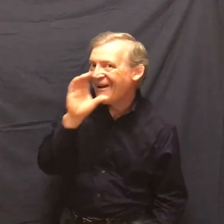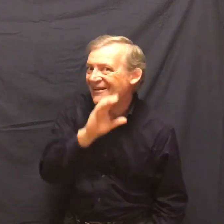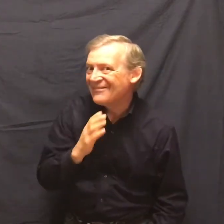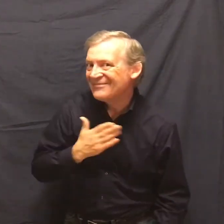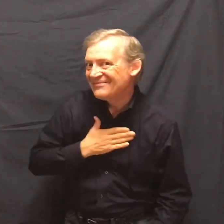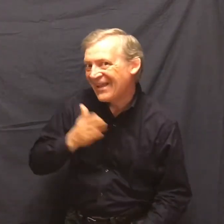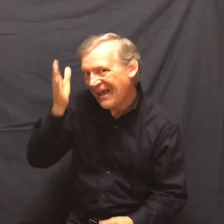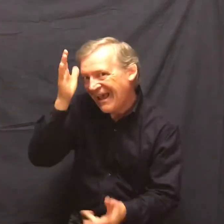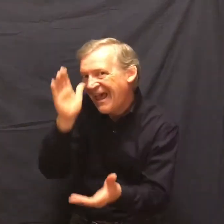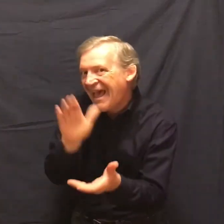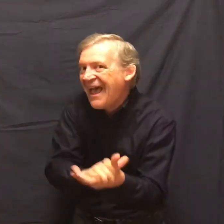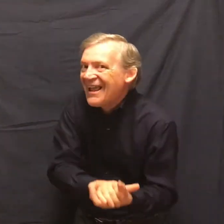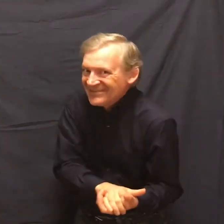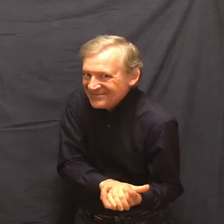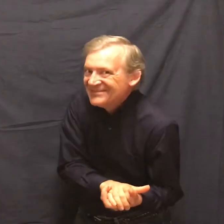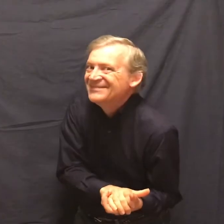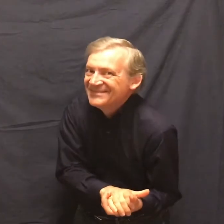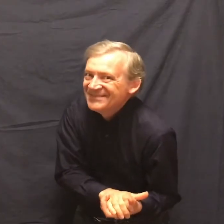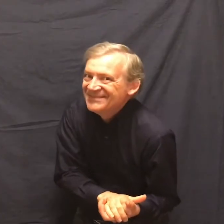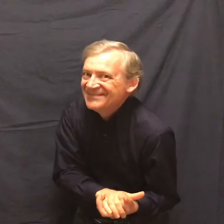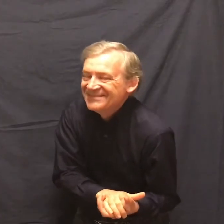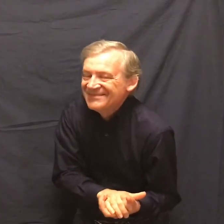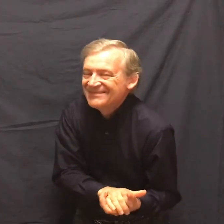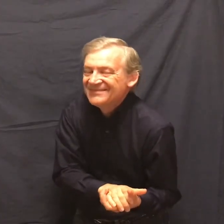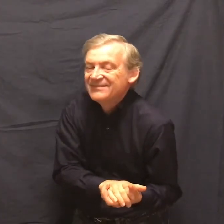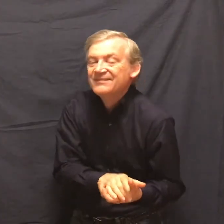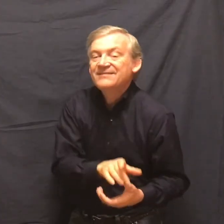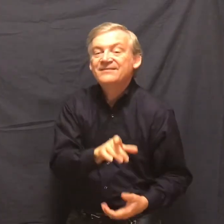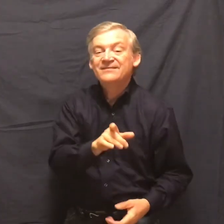There were footsteps behind her going by.